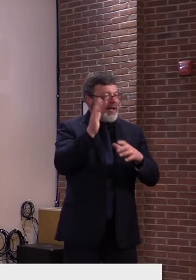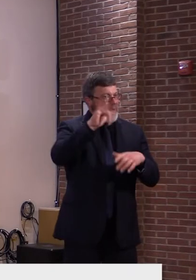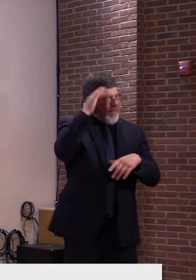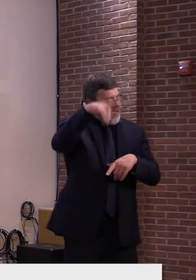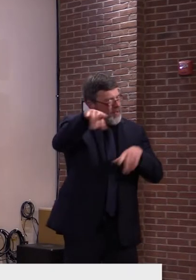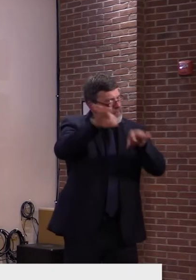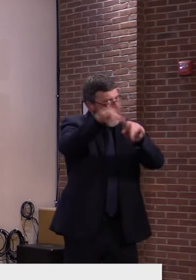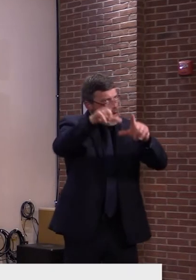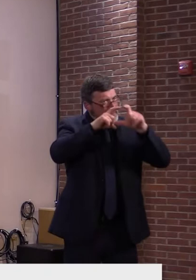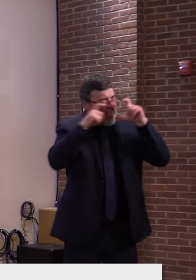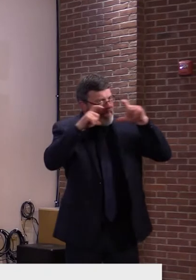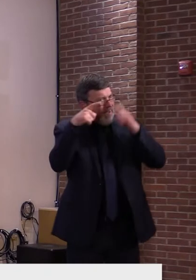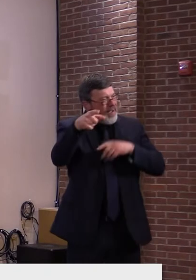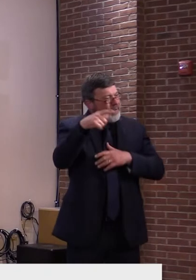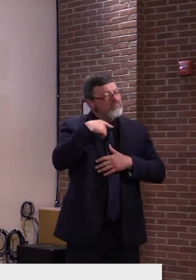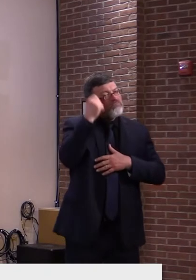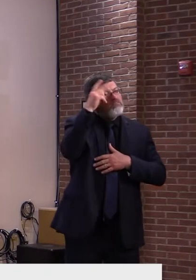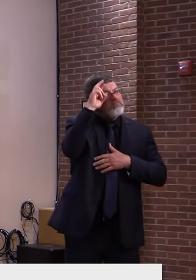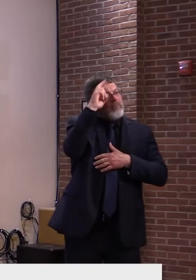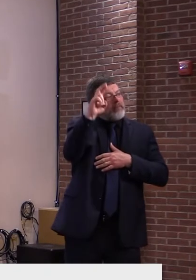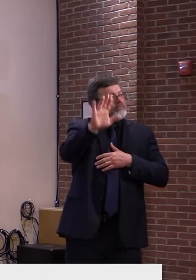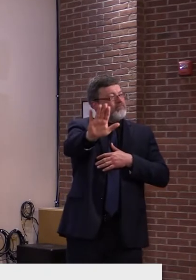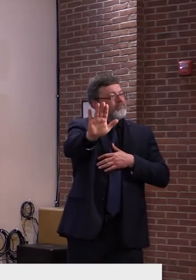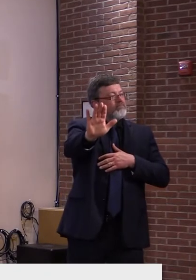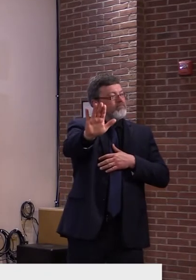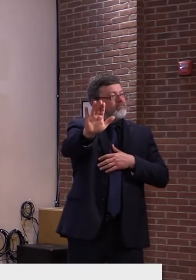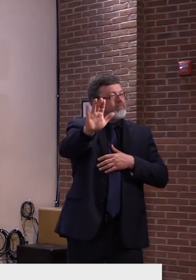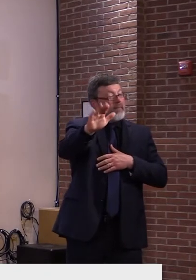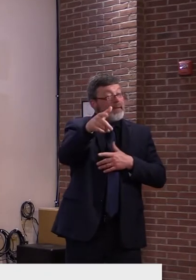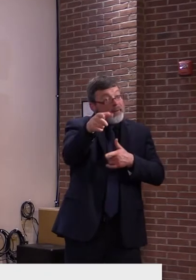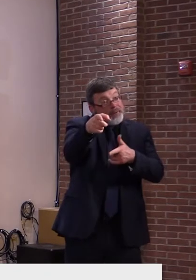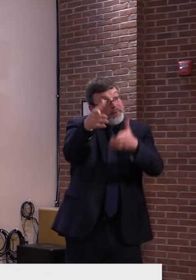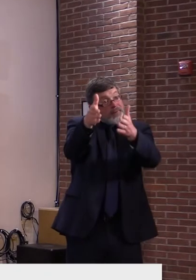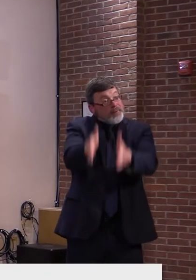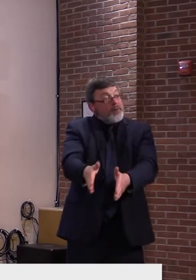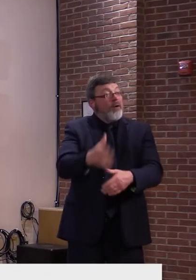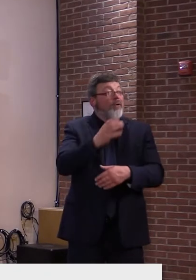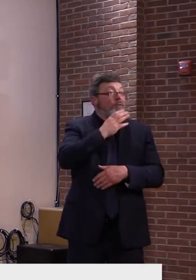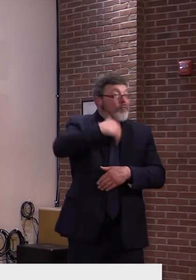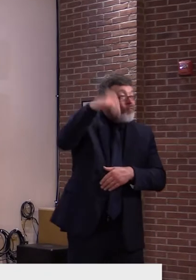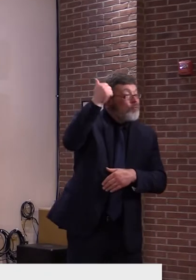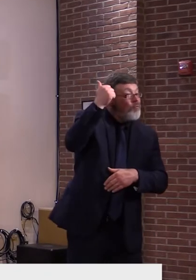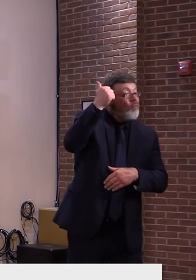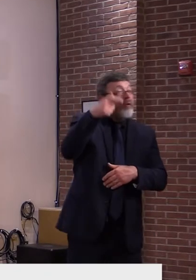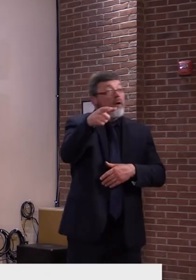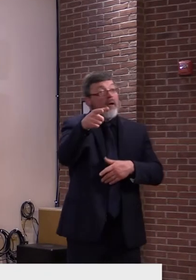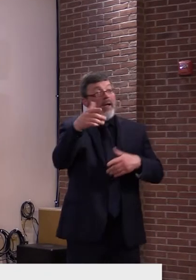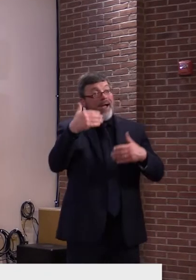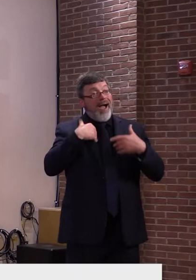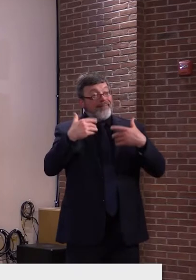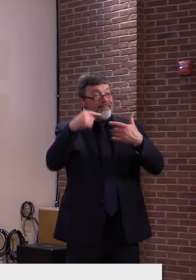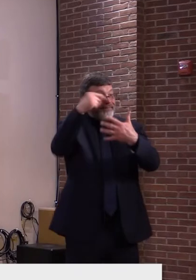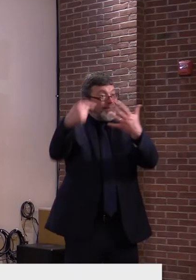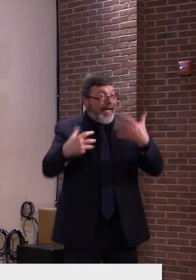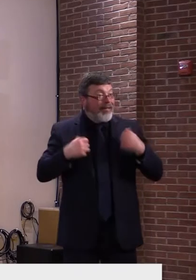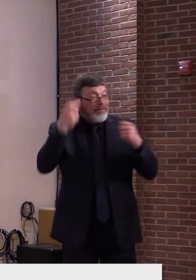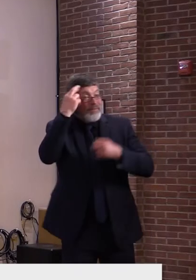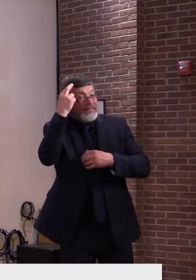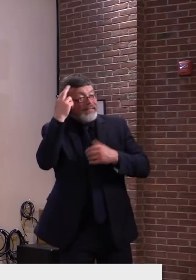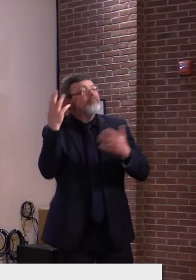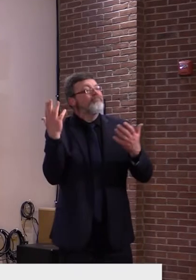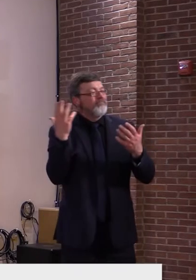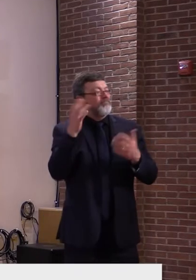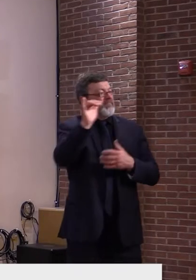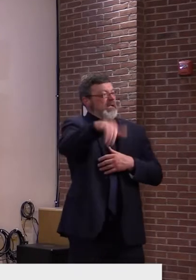wearing a mask indoors around others if you're older or have certain health conditions. If you spend time with someone who's at higher